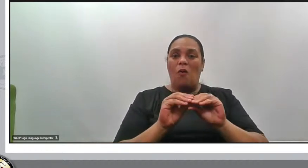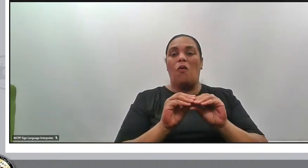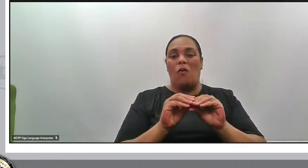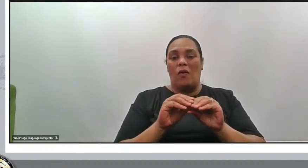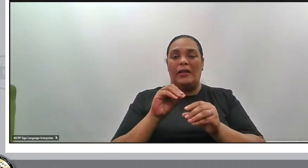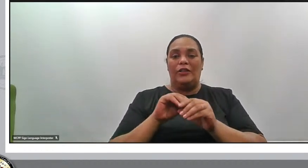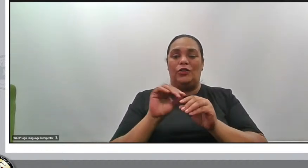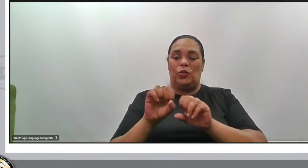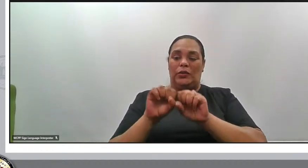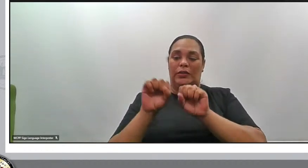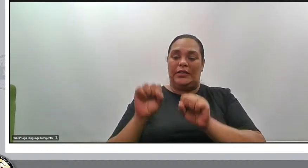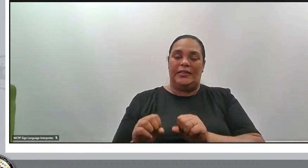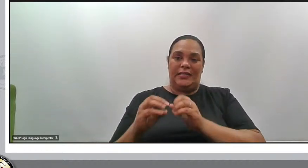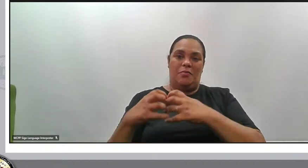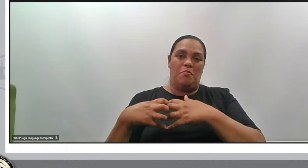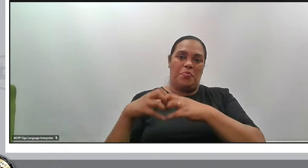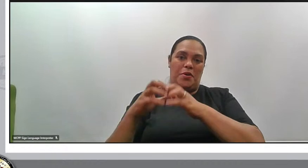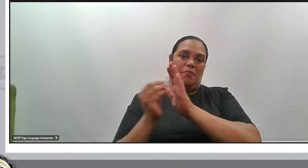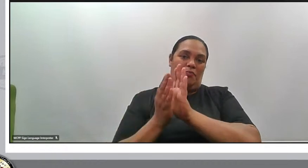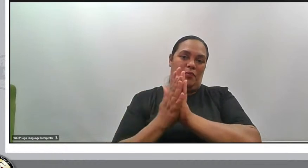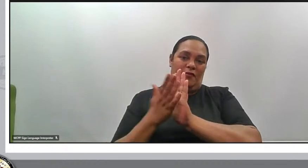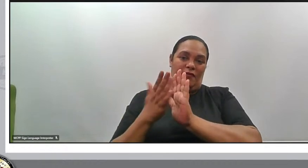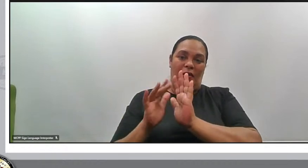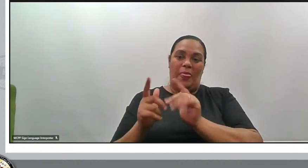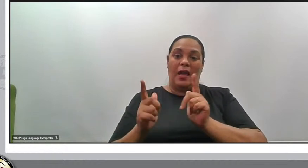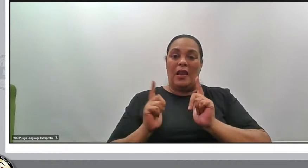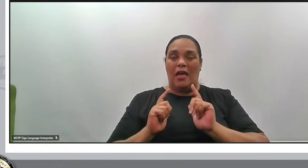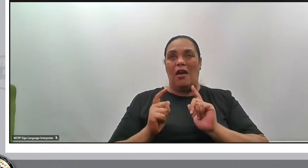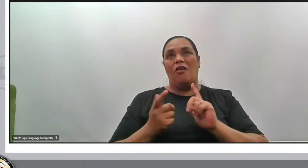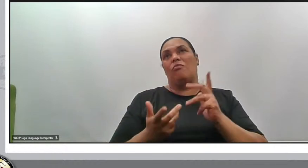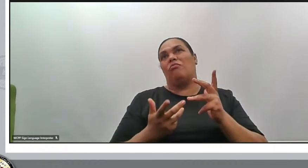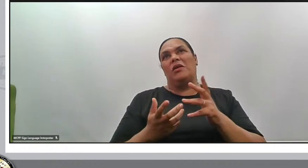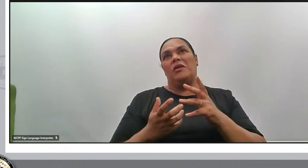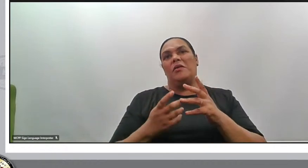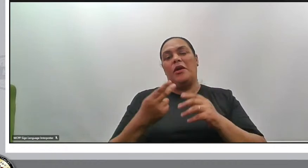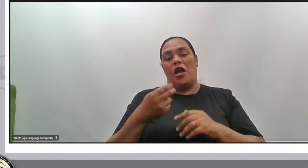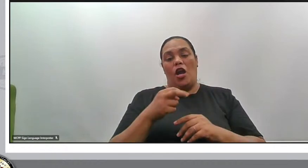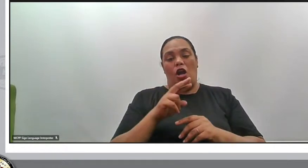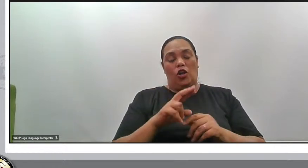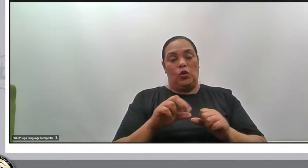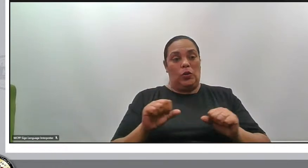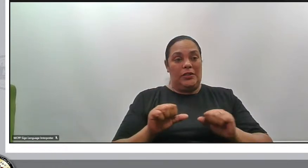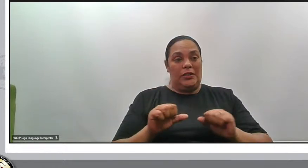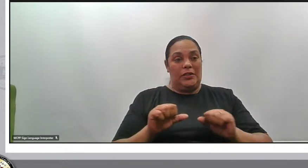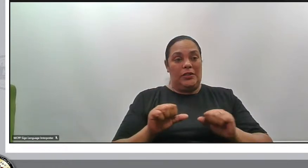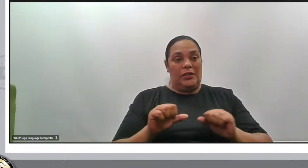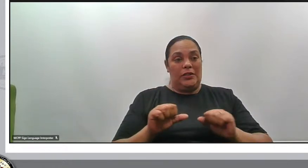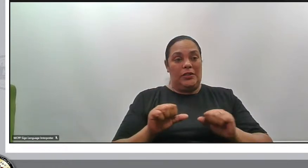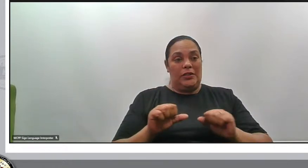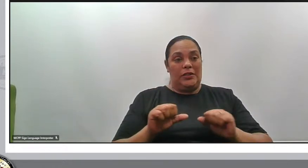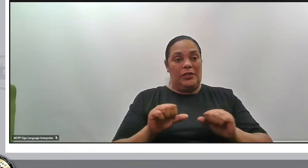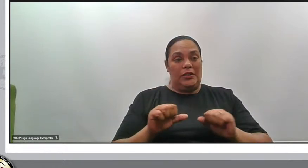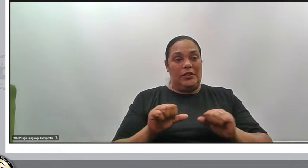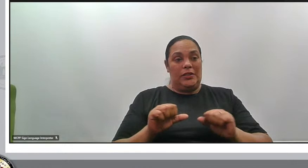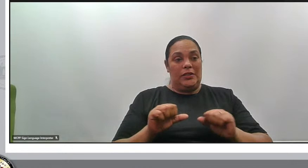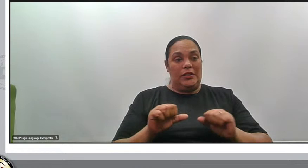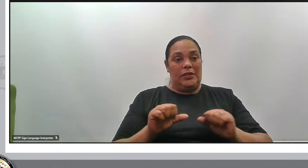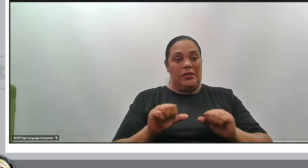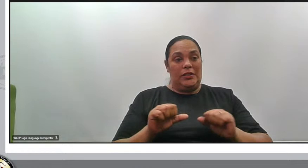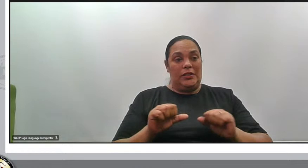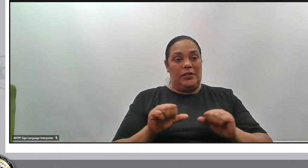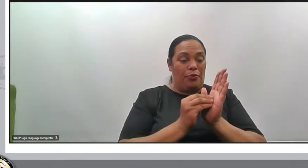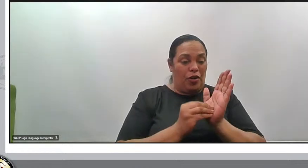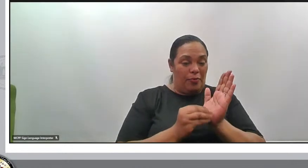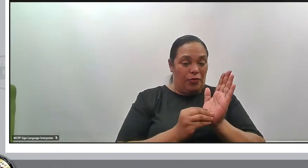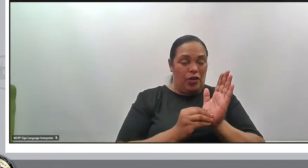particular system. It allows from, let's say, the HR space for that information that has been captured and